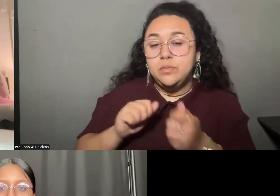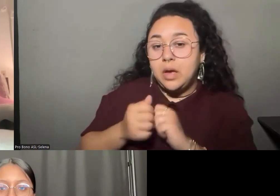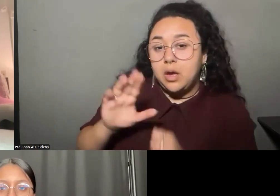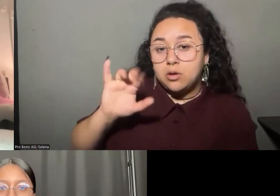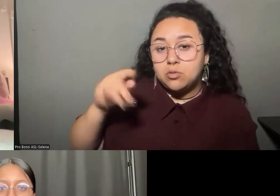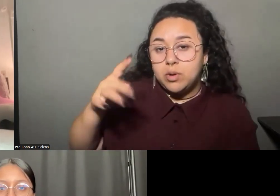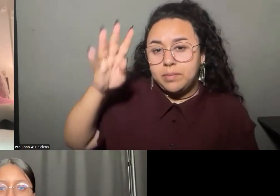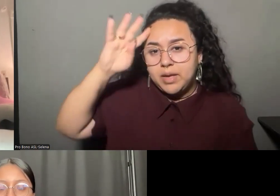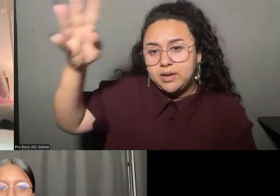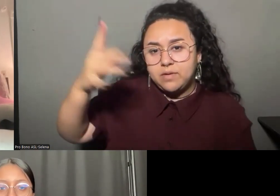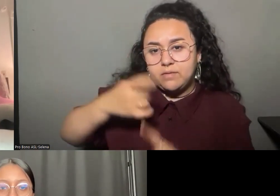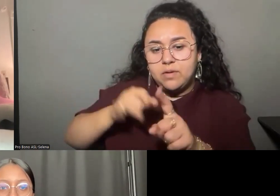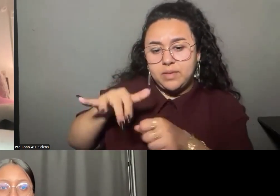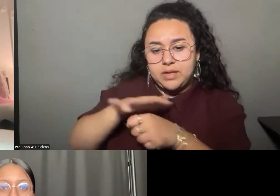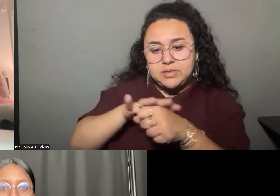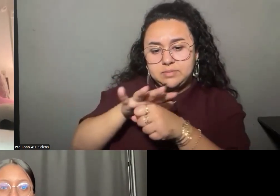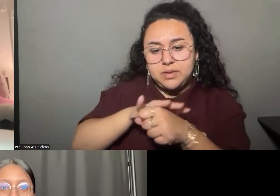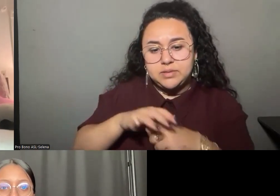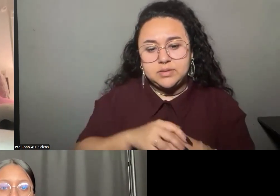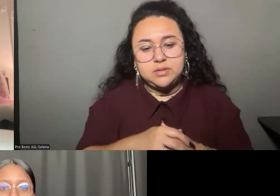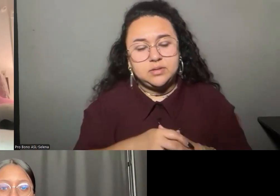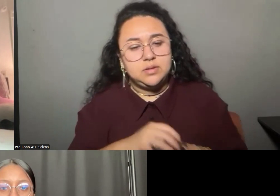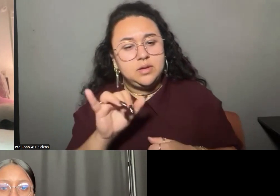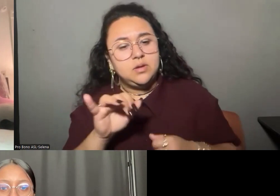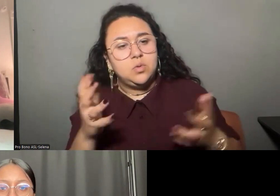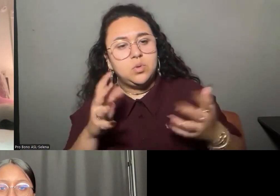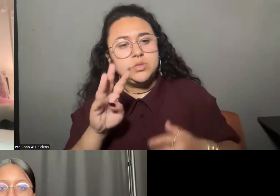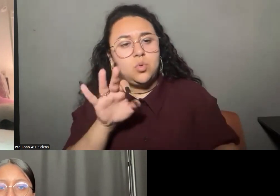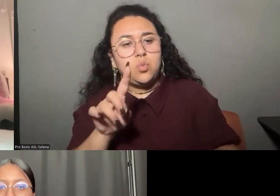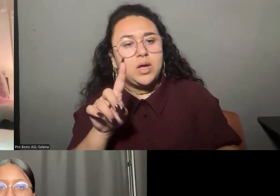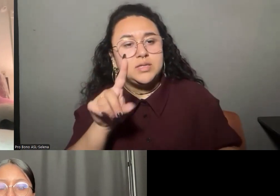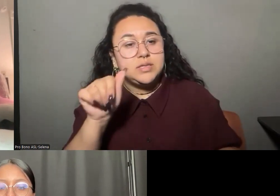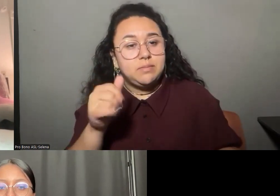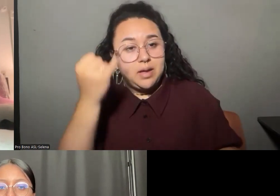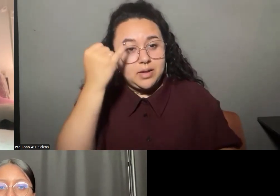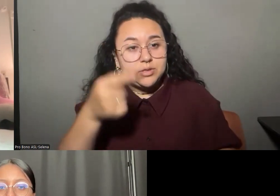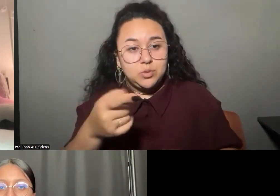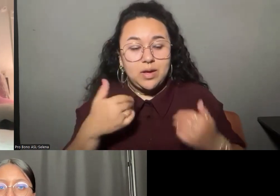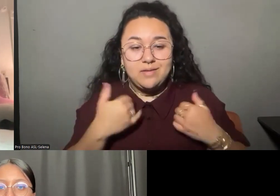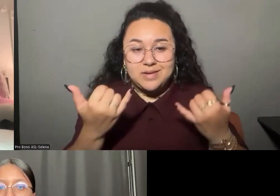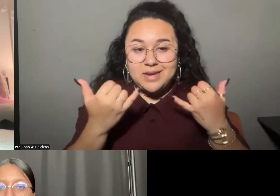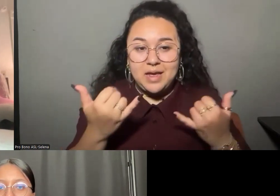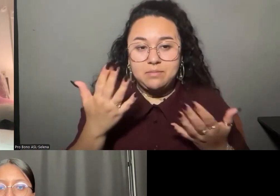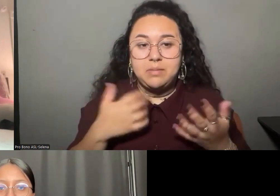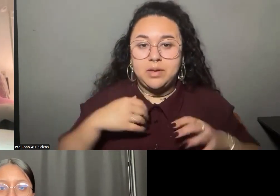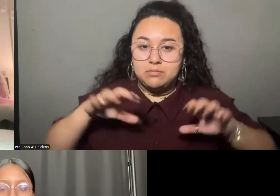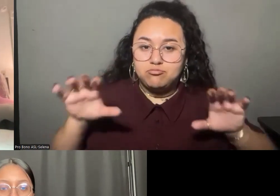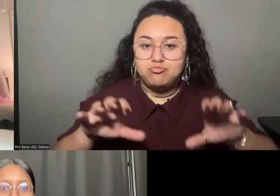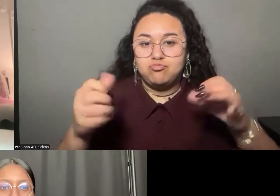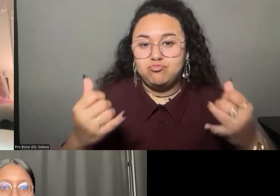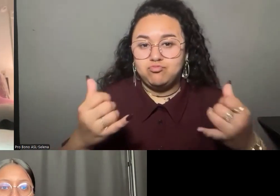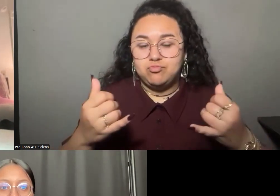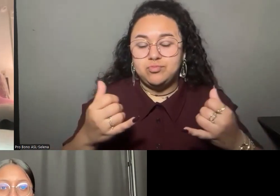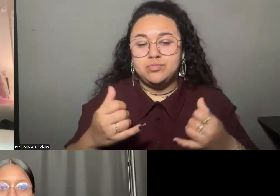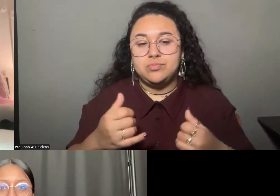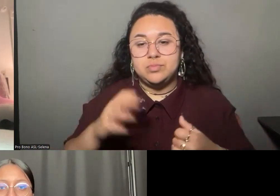that space? And finally, what's a wild disabled idea that you have now that you might want to put into practice?